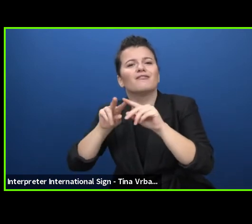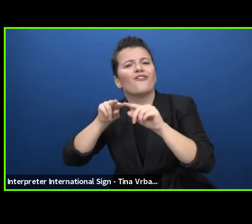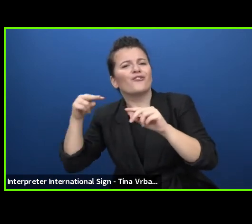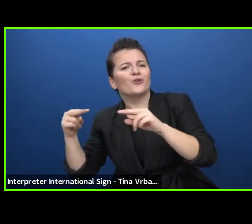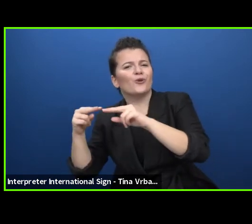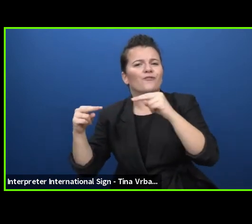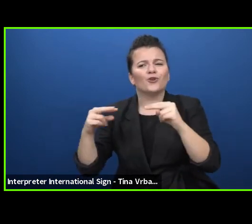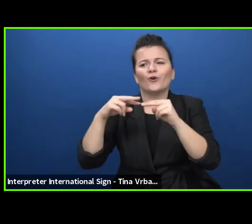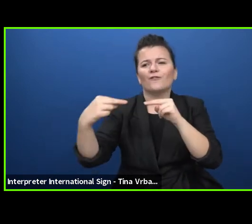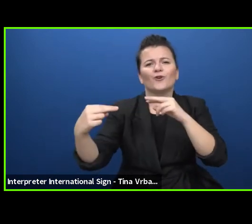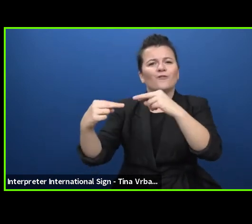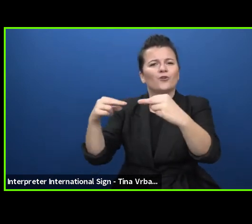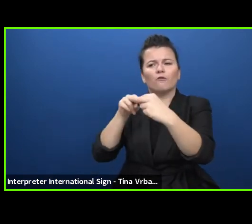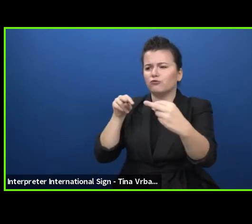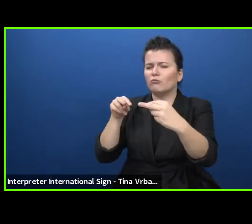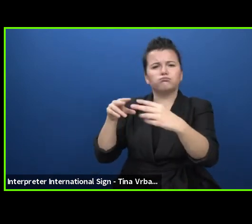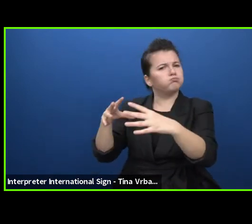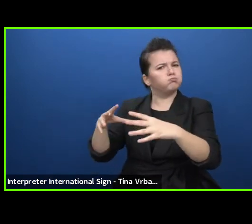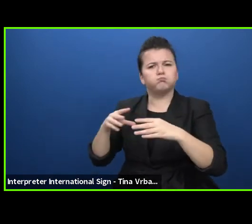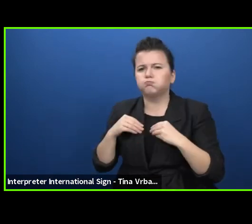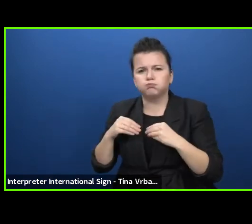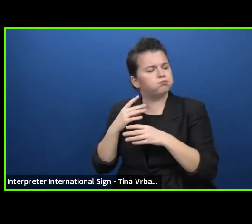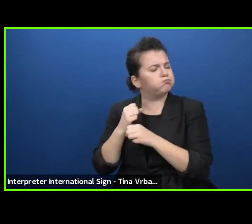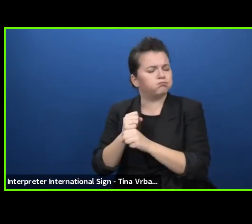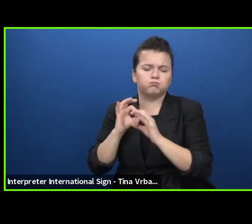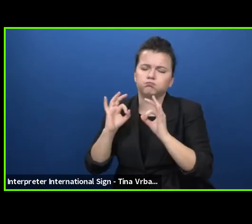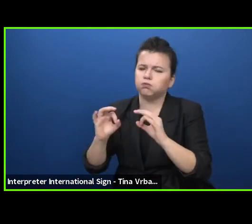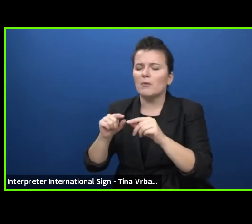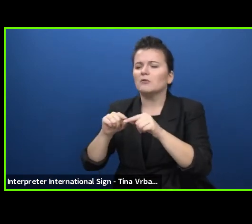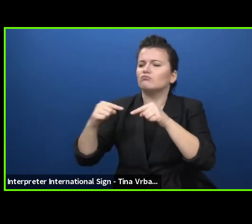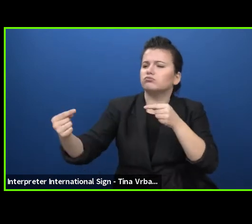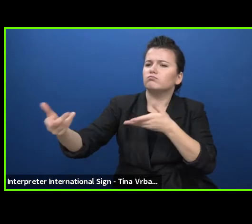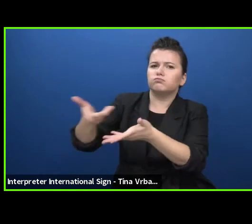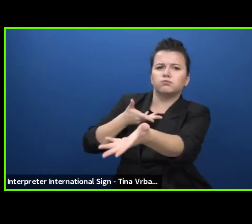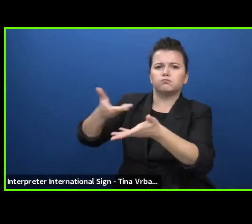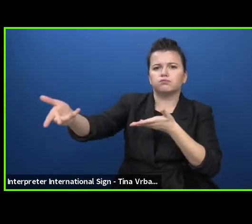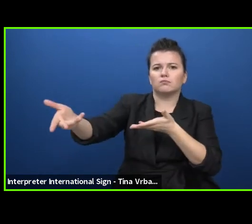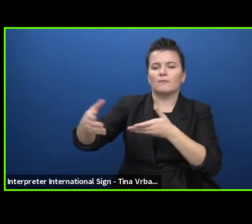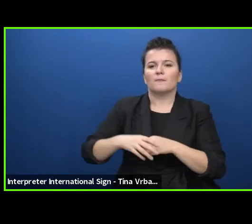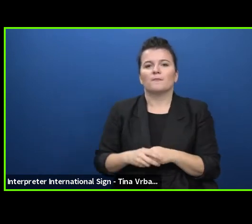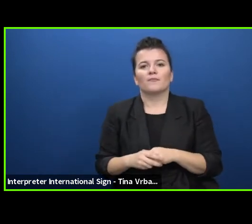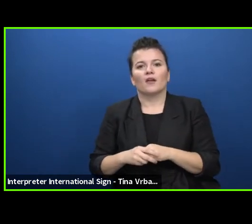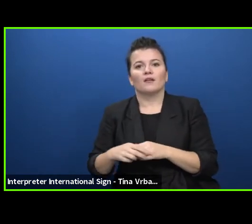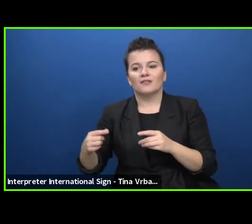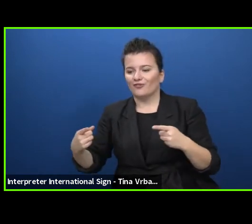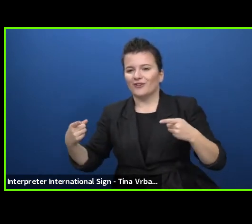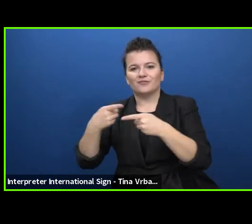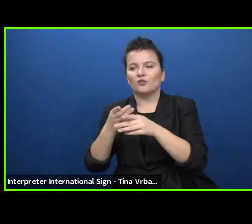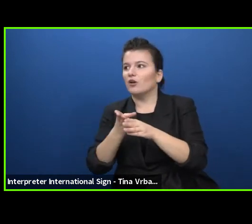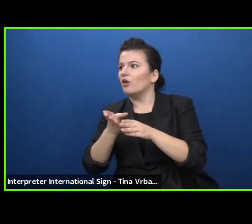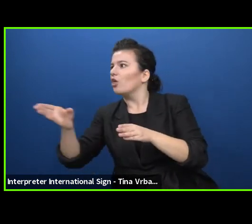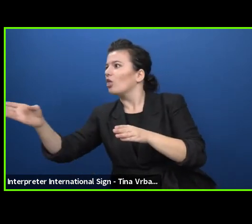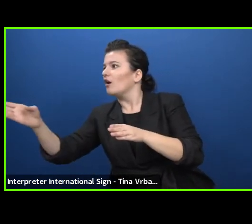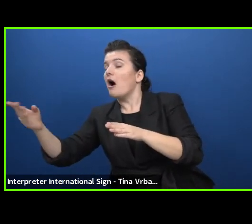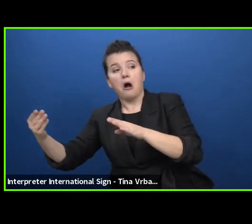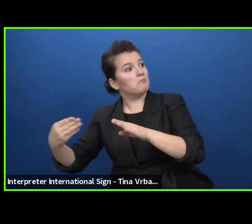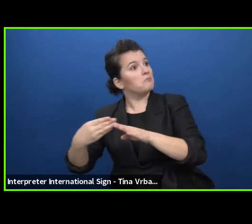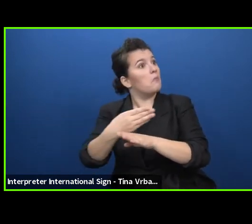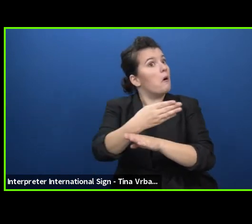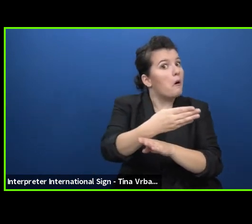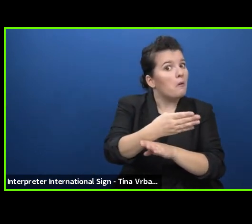It's the noise of a forest. Is the silence at a crossroads. No universals. No unicodes.